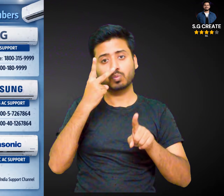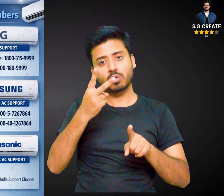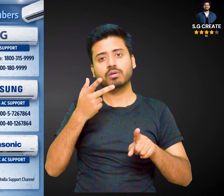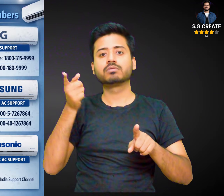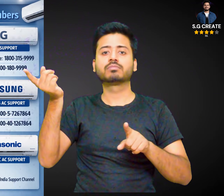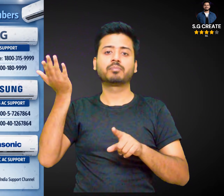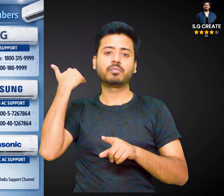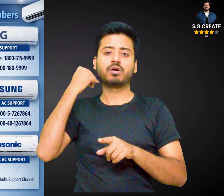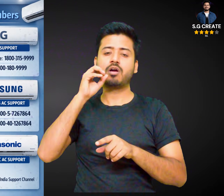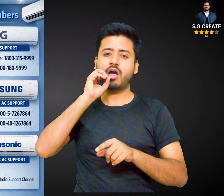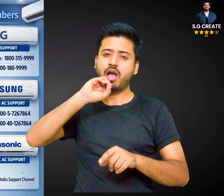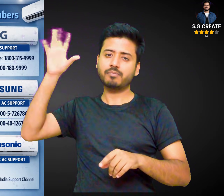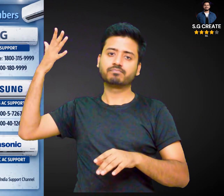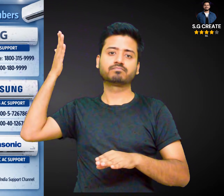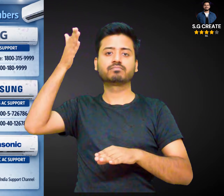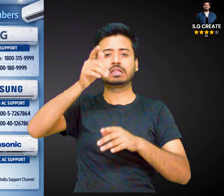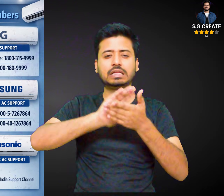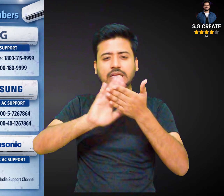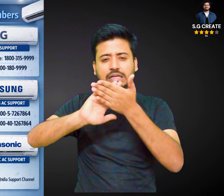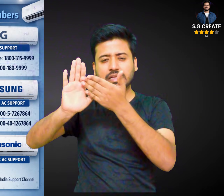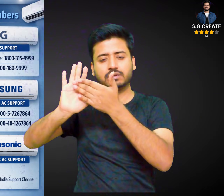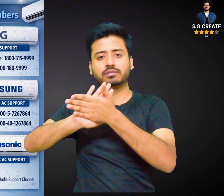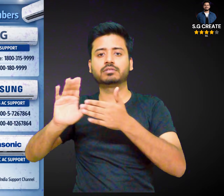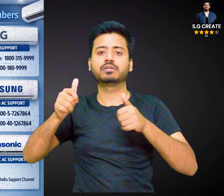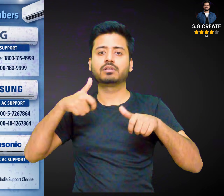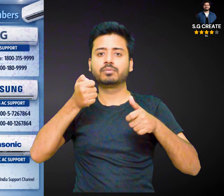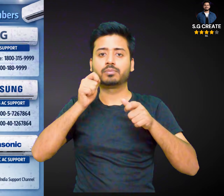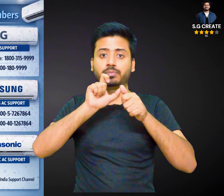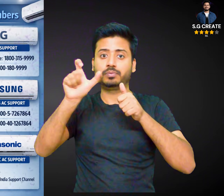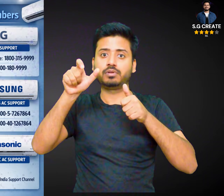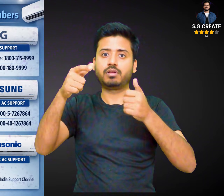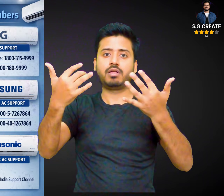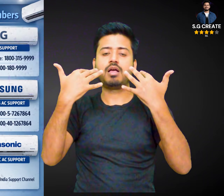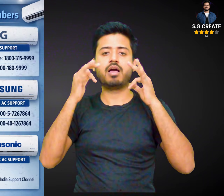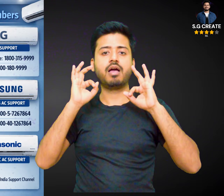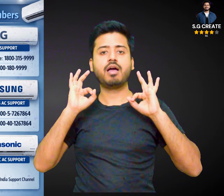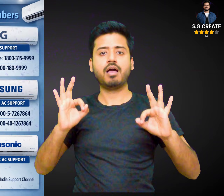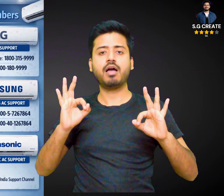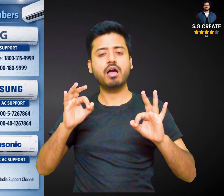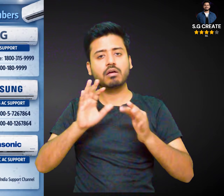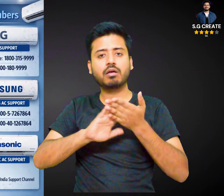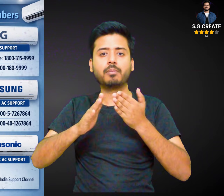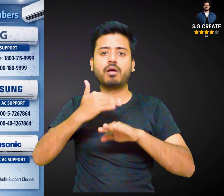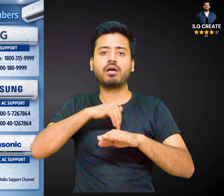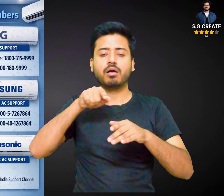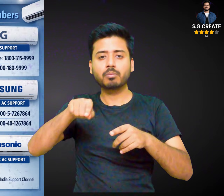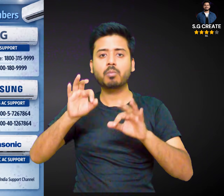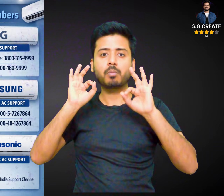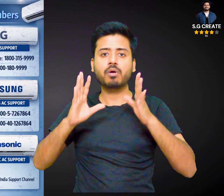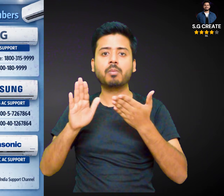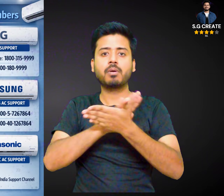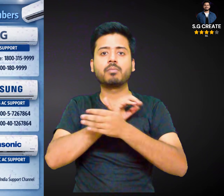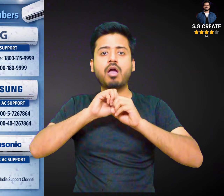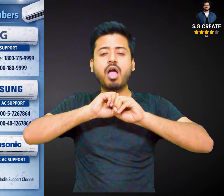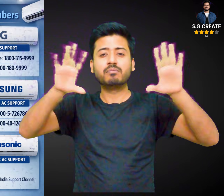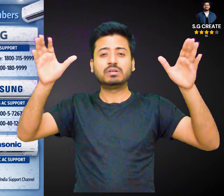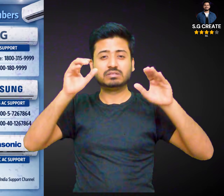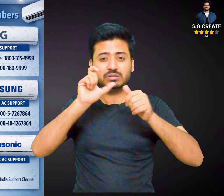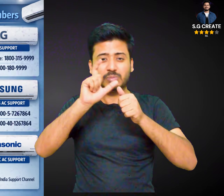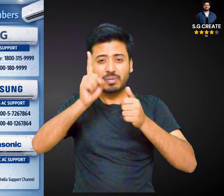are managed strictly online via the Urban Company mobile app or the Urban Company Help Center. They do not offer active direct phone lines for